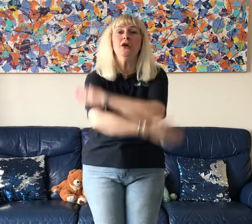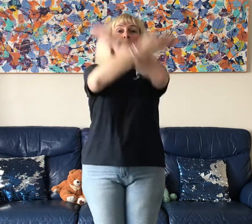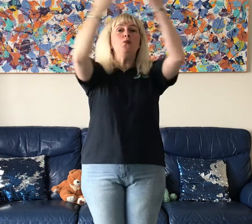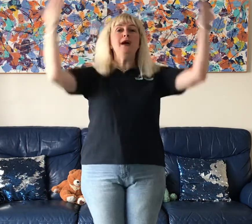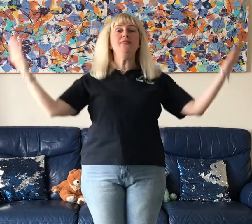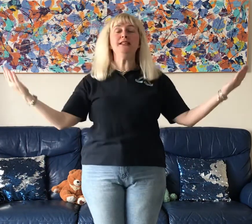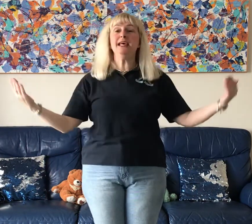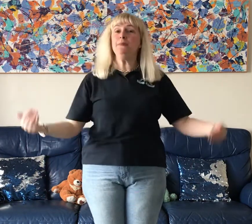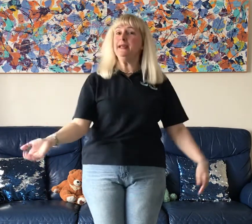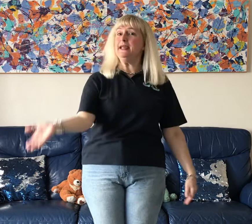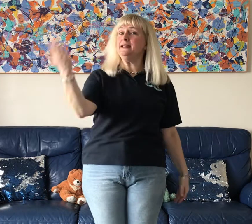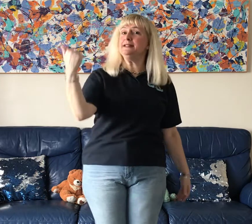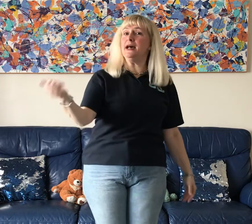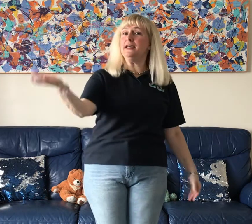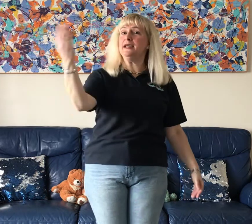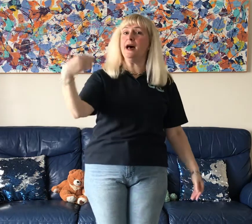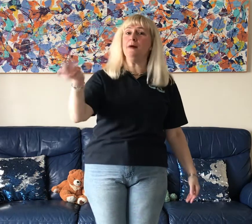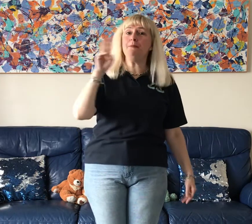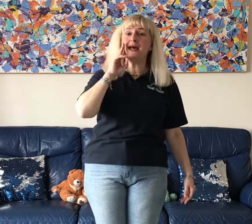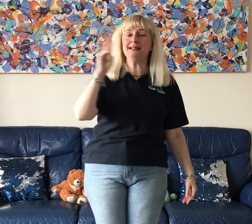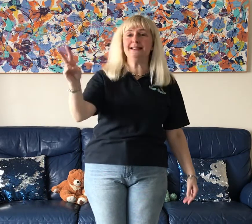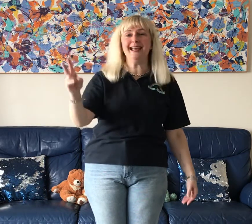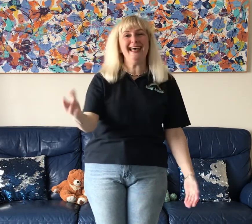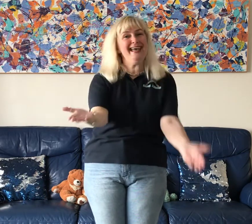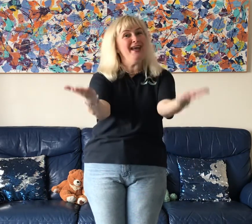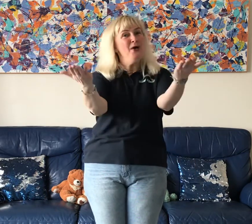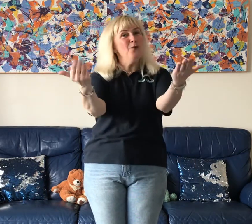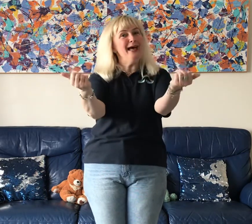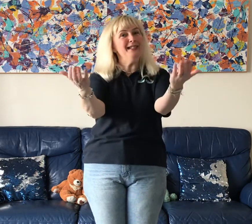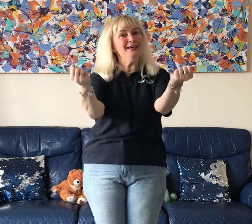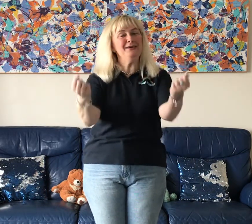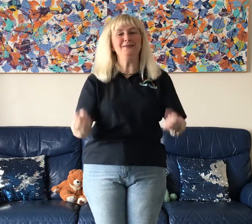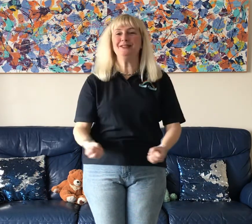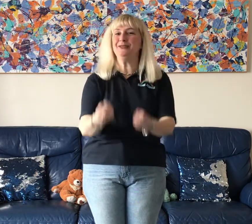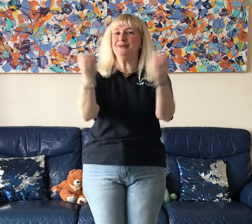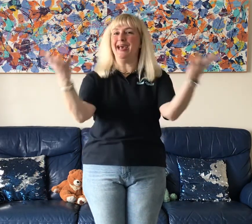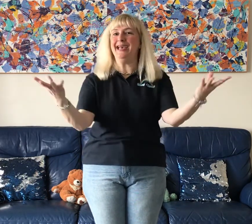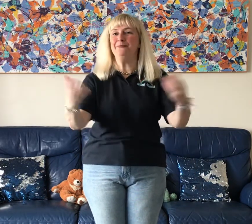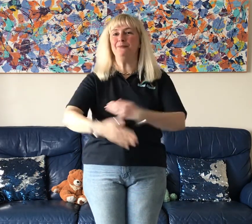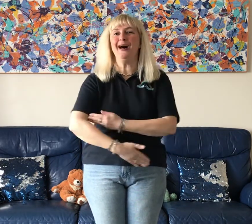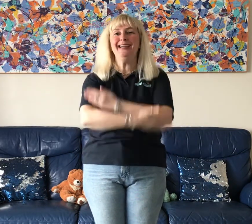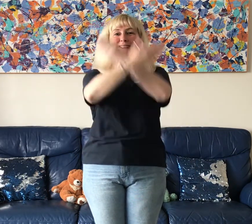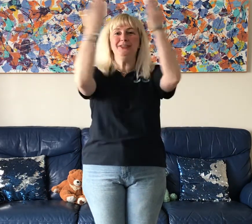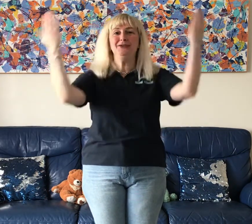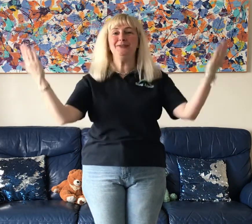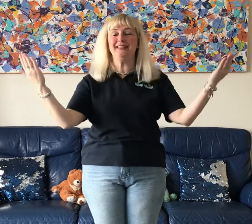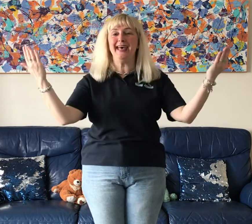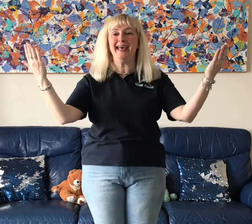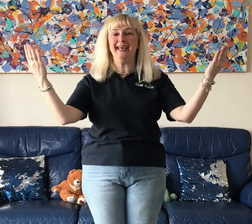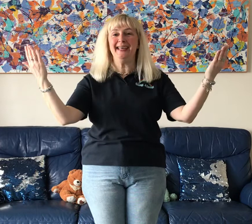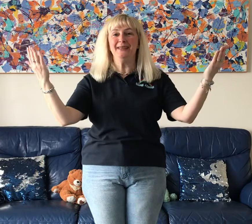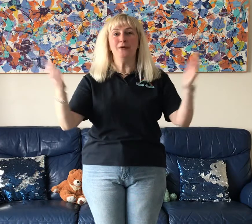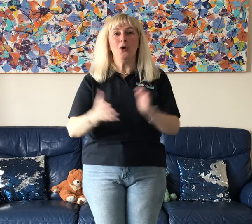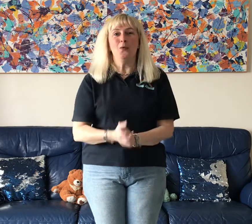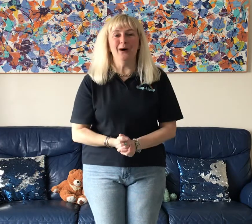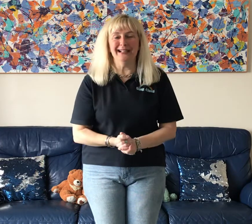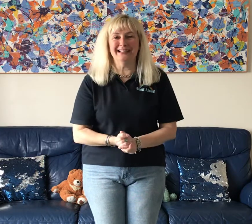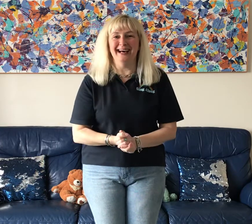When the day begins I come and say, welcome to a bright new day. Well done.